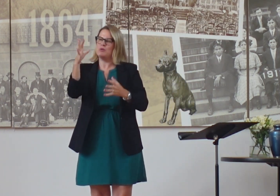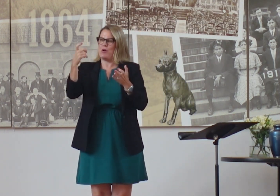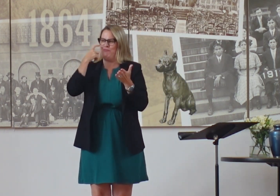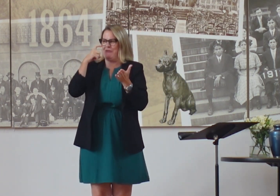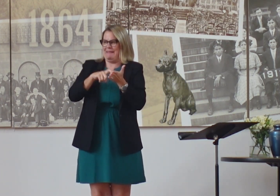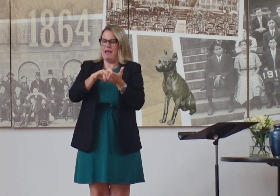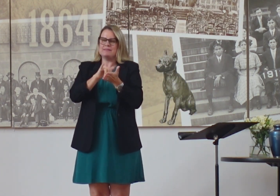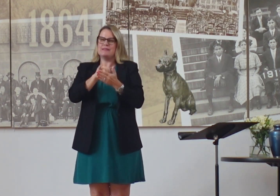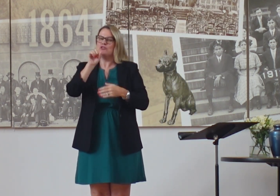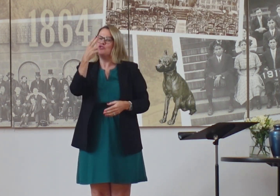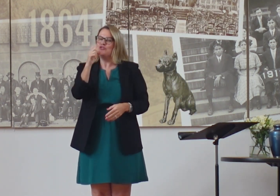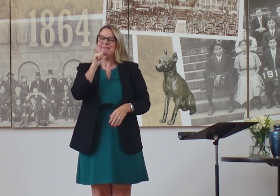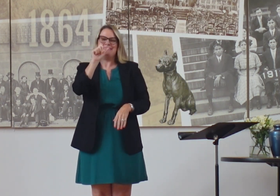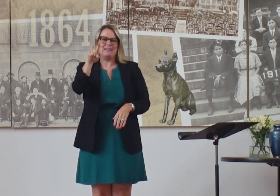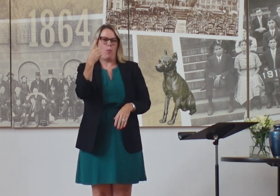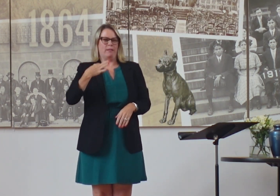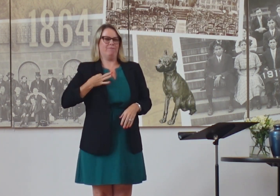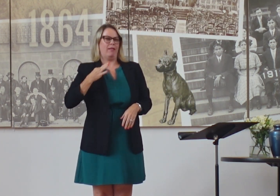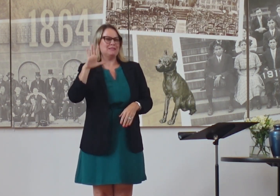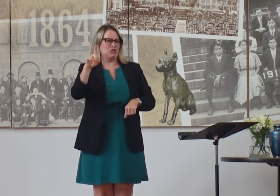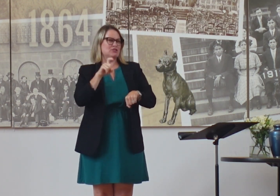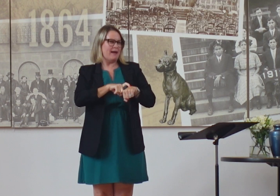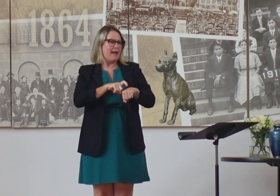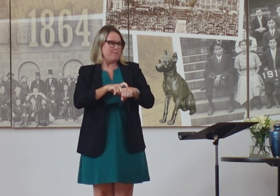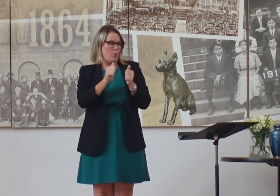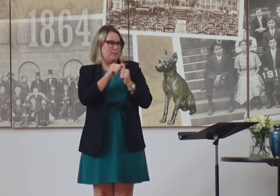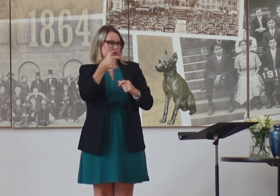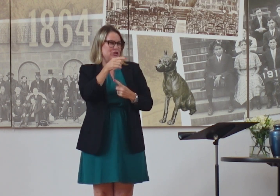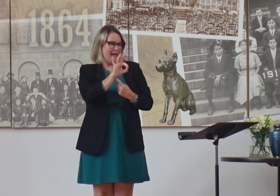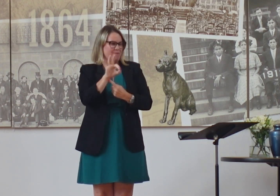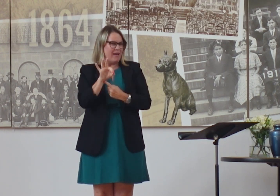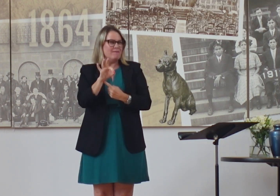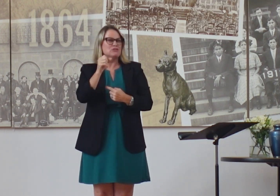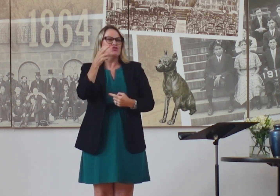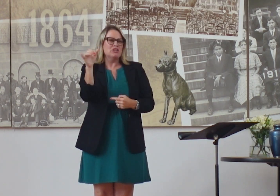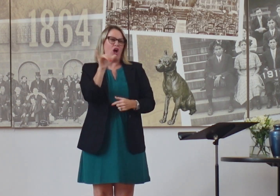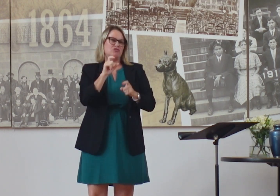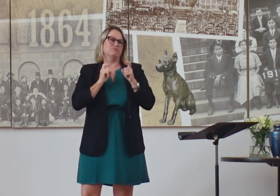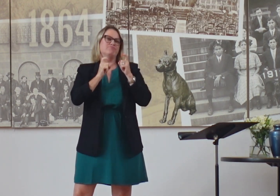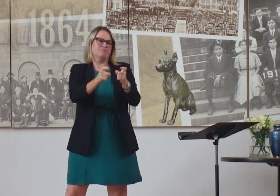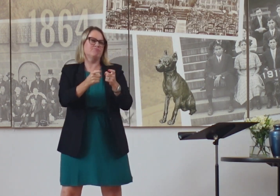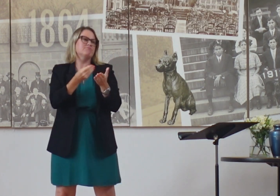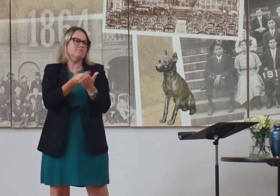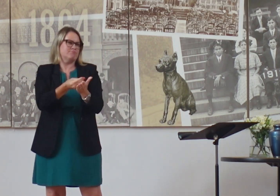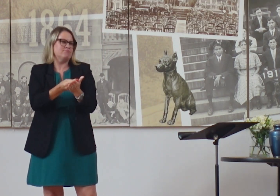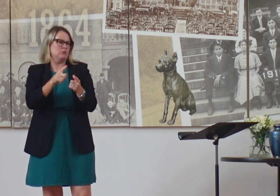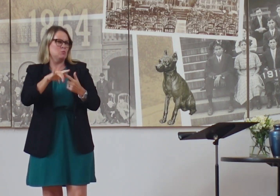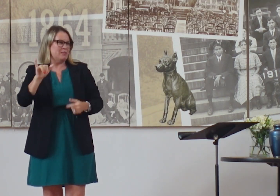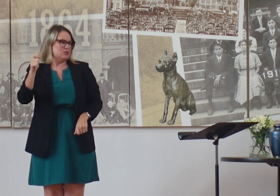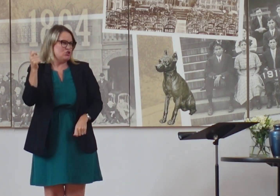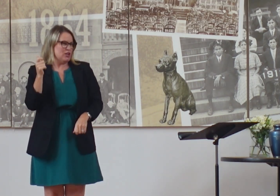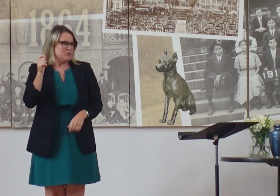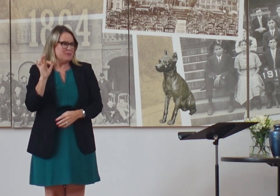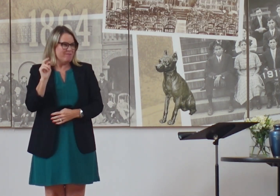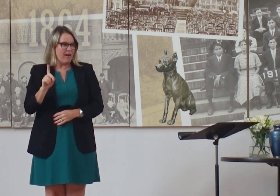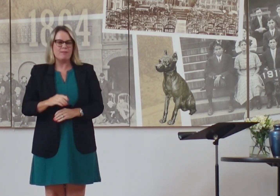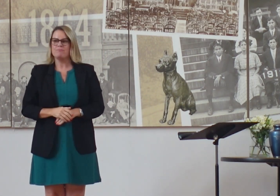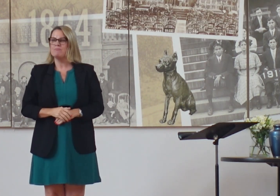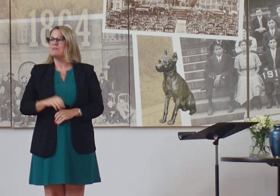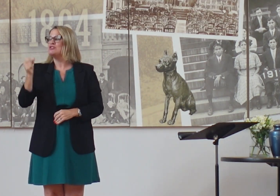I also want to recognize that Nancy was not only volunteering her time with the GFF, she also contributed funds and money to that